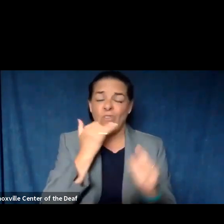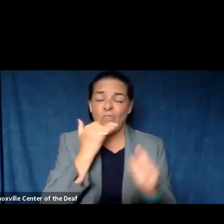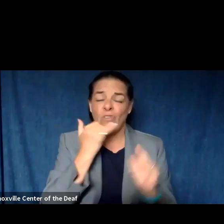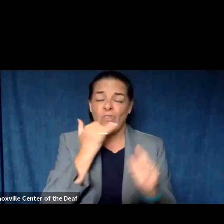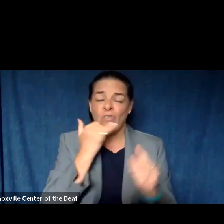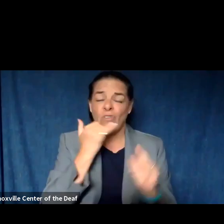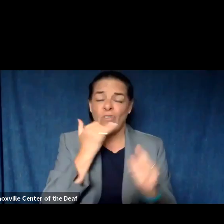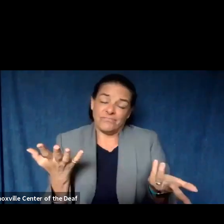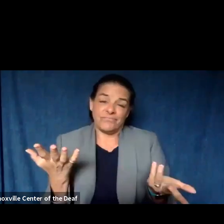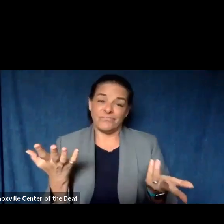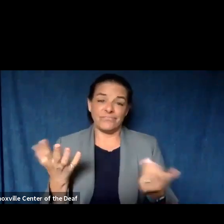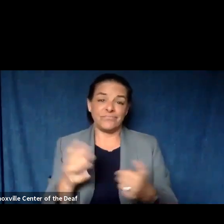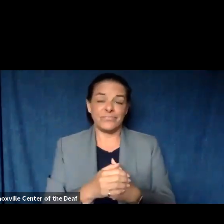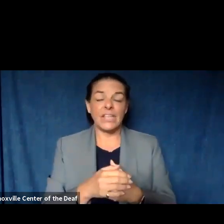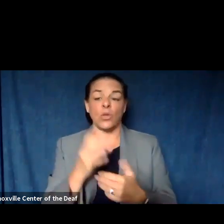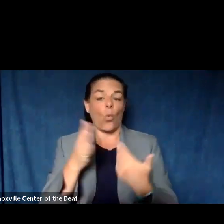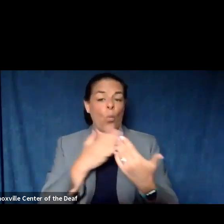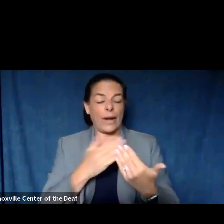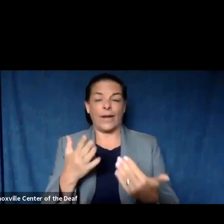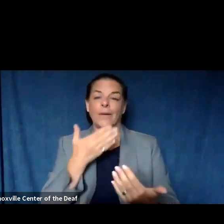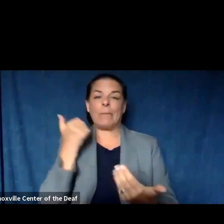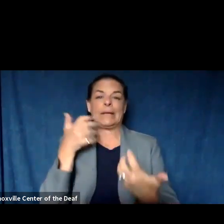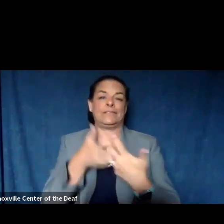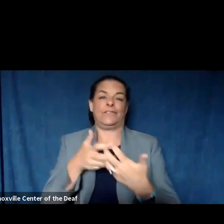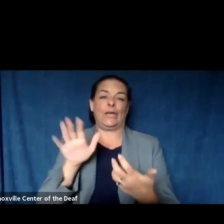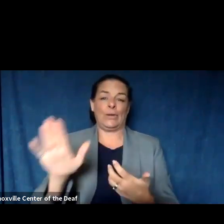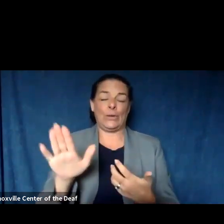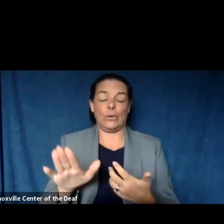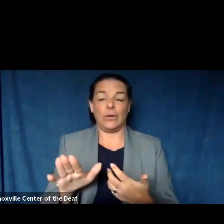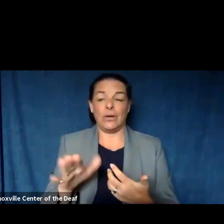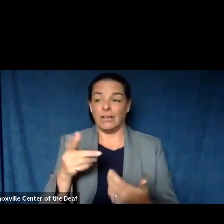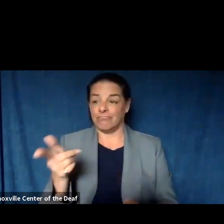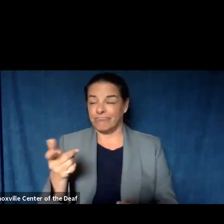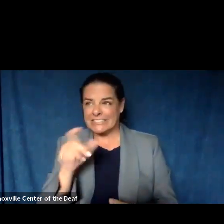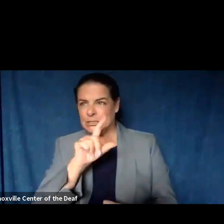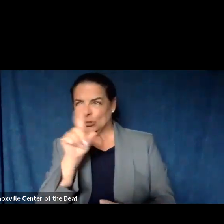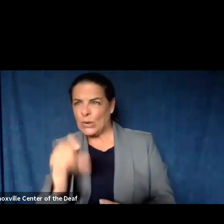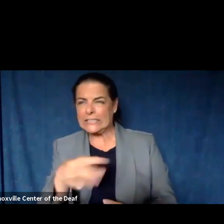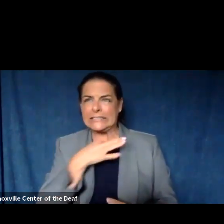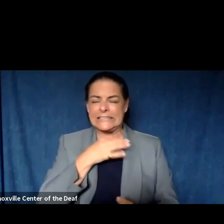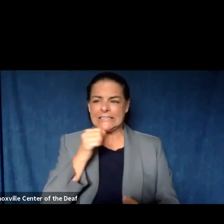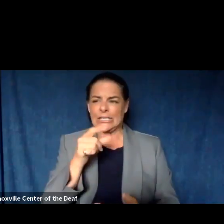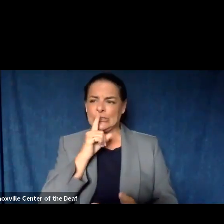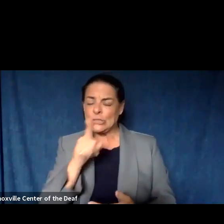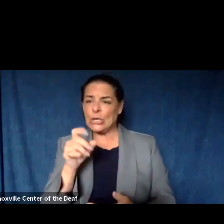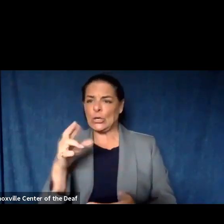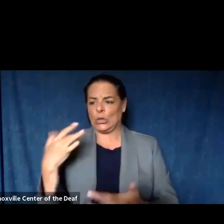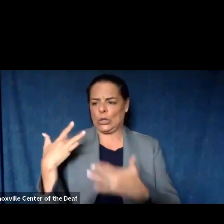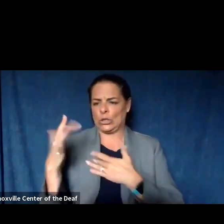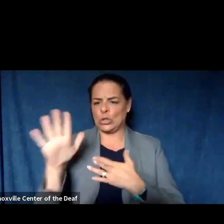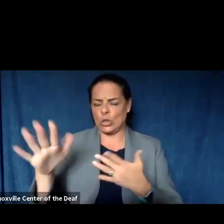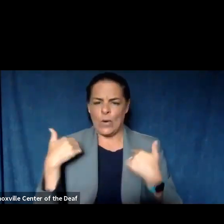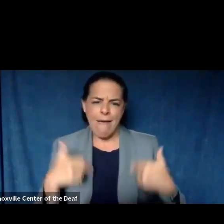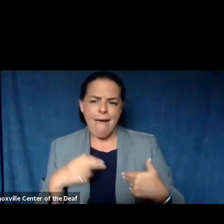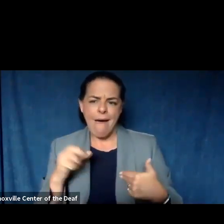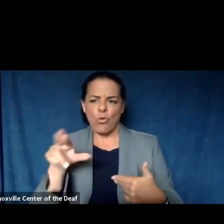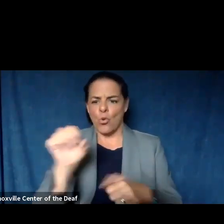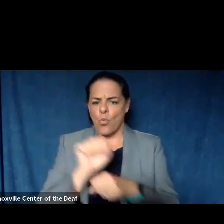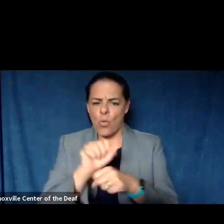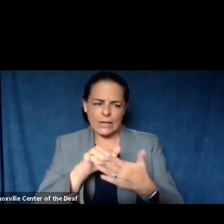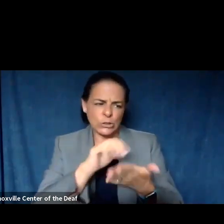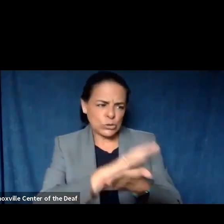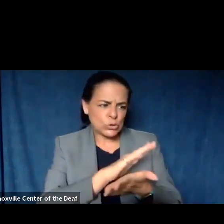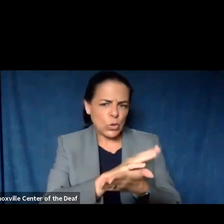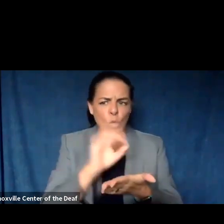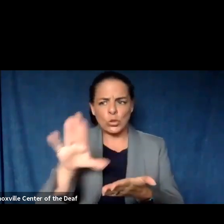there. And, you know, if you have questions, definitely talk to your provider if you're concerned about your health, if you're working in the schools, or your child's health. If they have